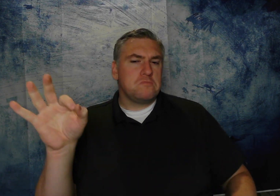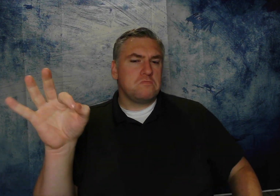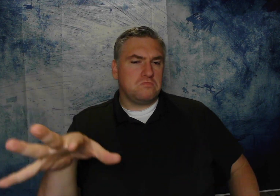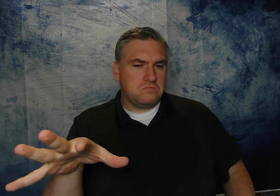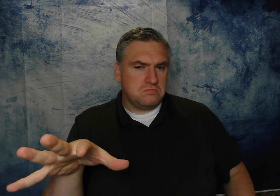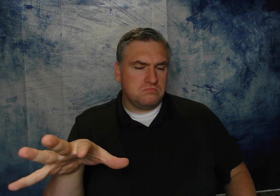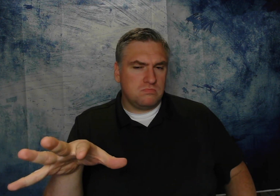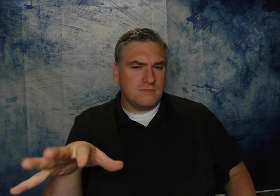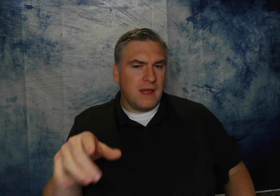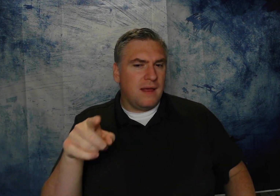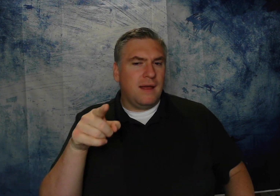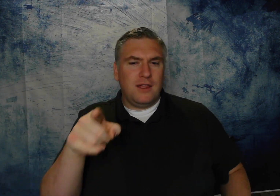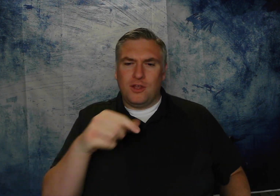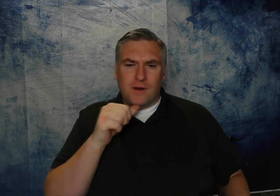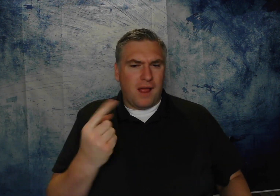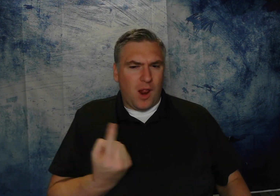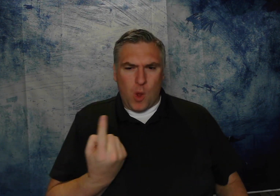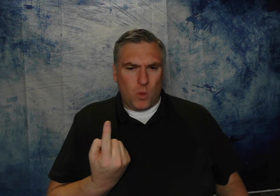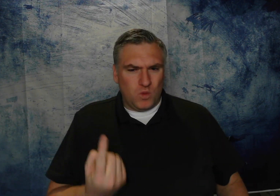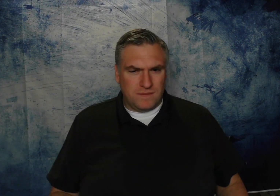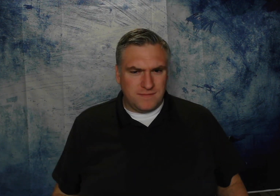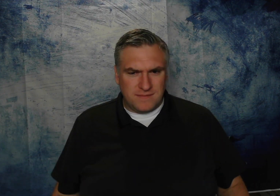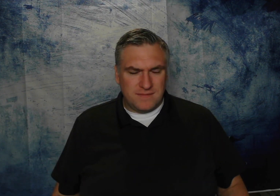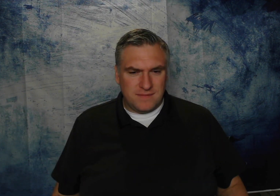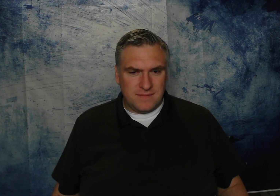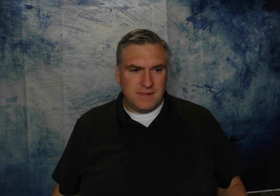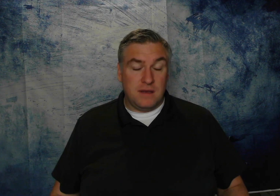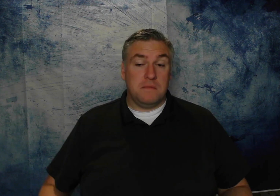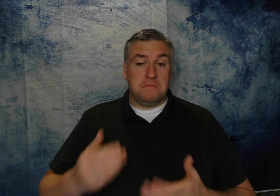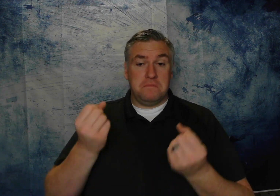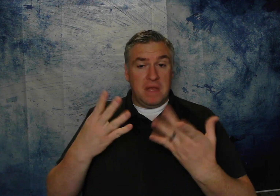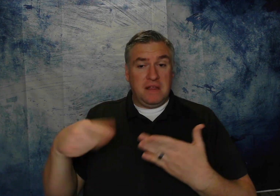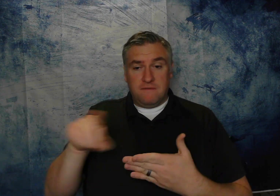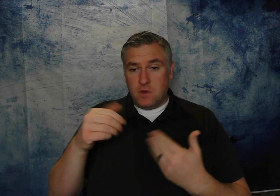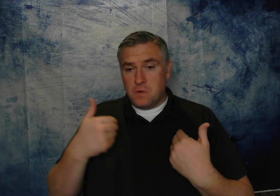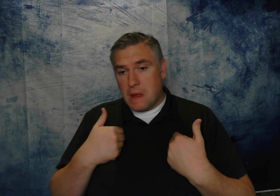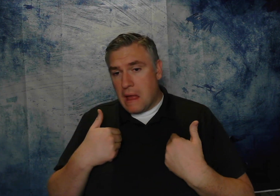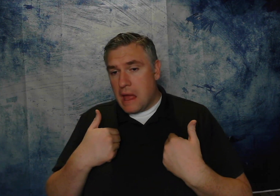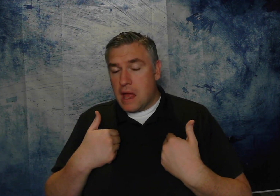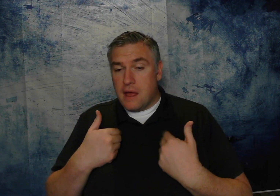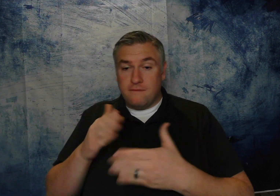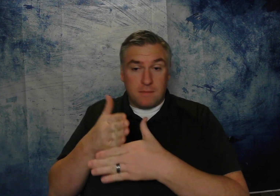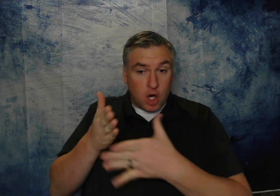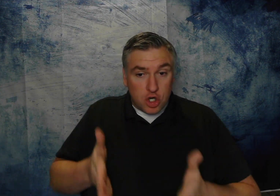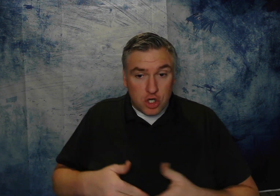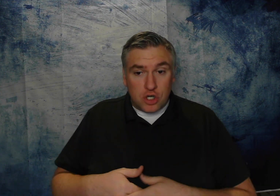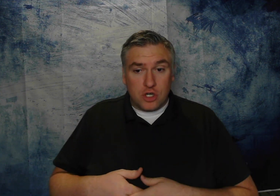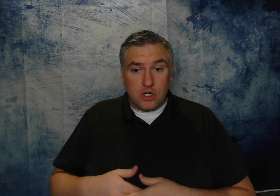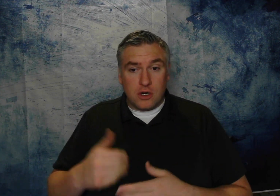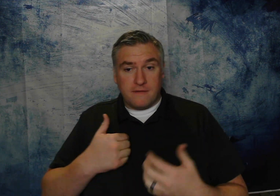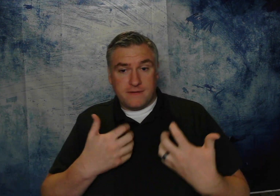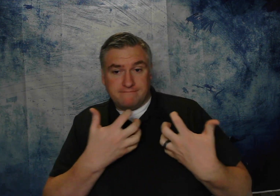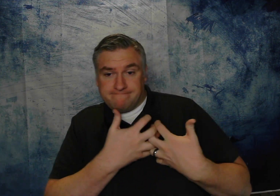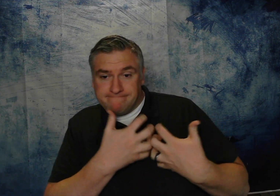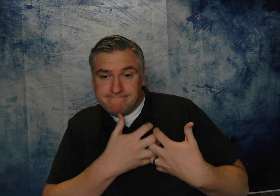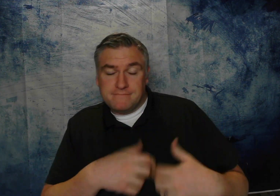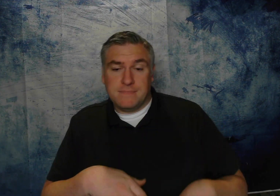can be sometimes. I also want to throw out there, you're not alone. Many of you have a partner, have